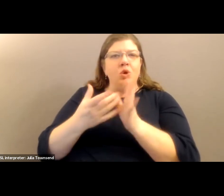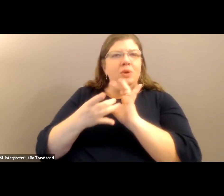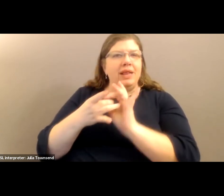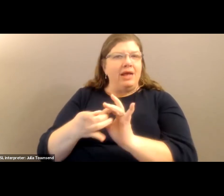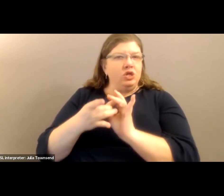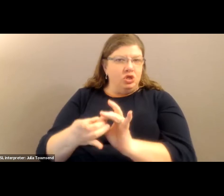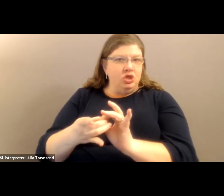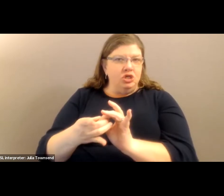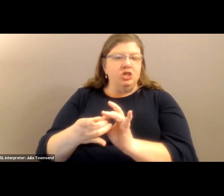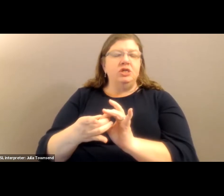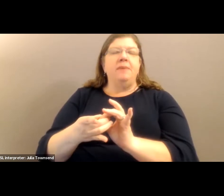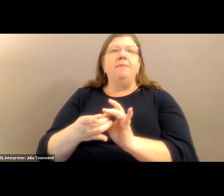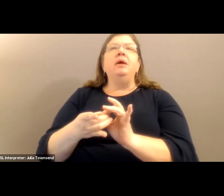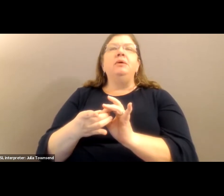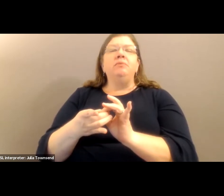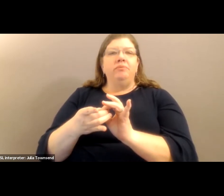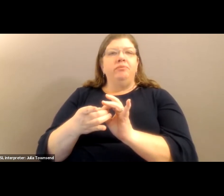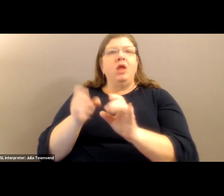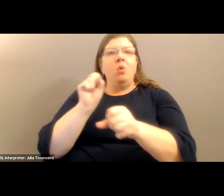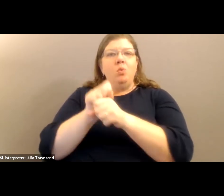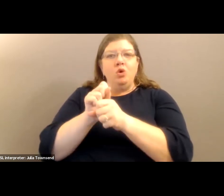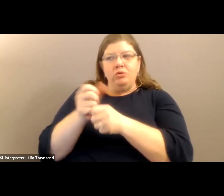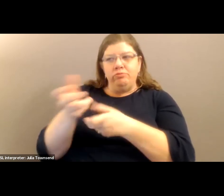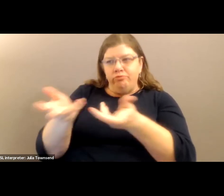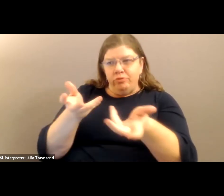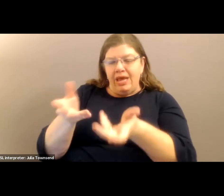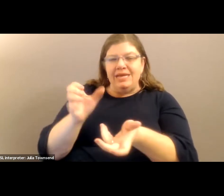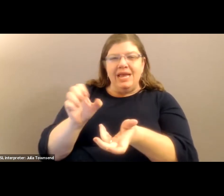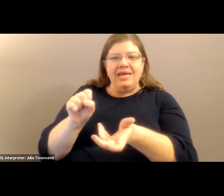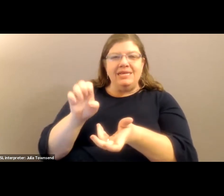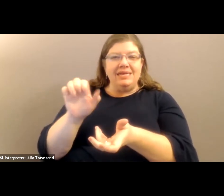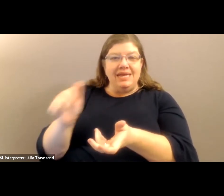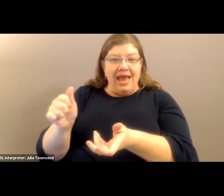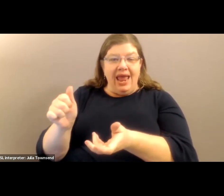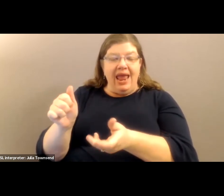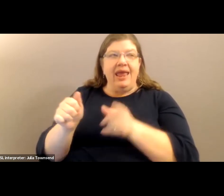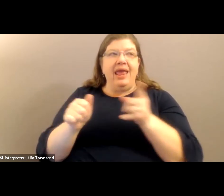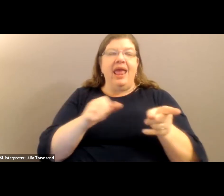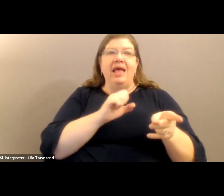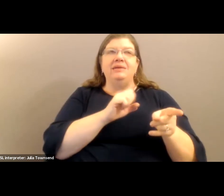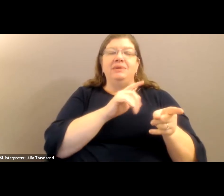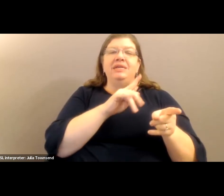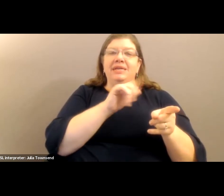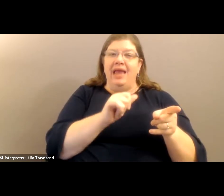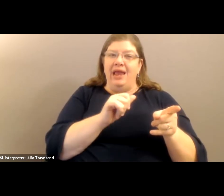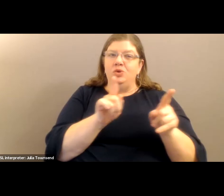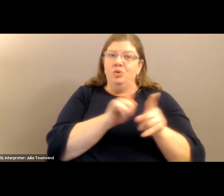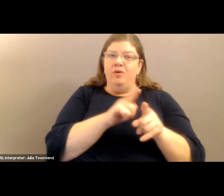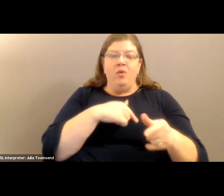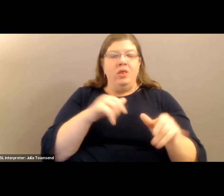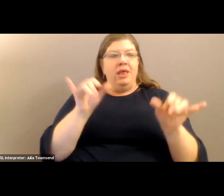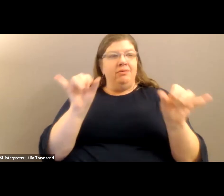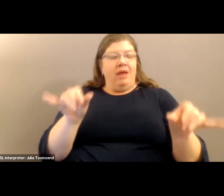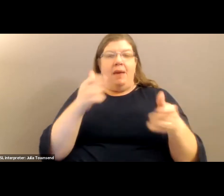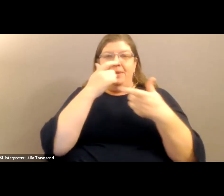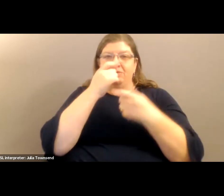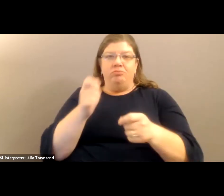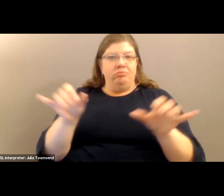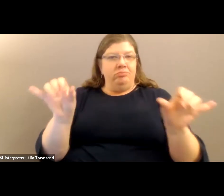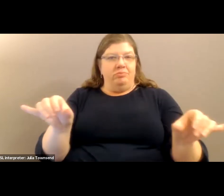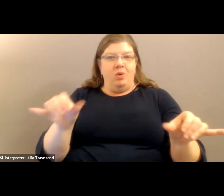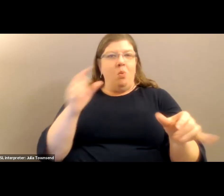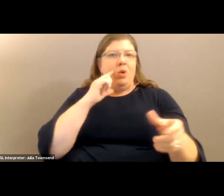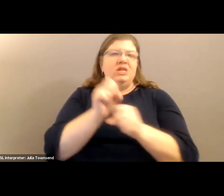actually work with CSEA and actually SBTA as well, just for the common interest that we have together, which is